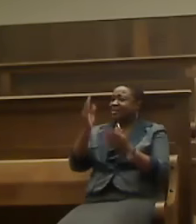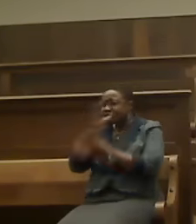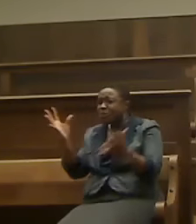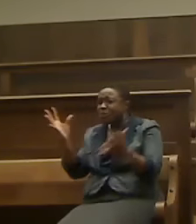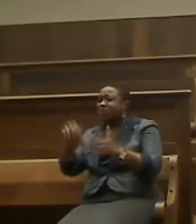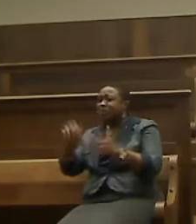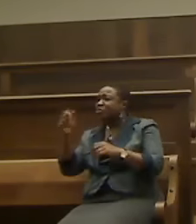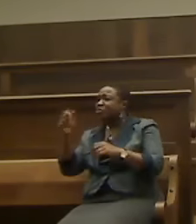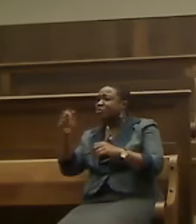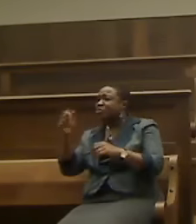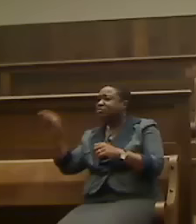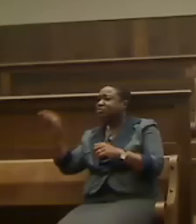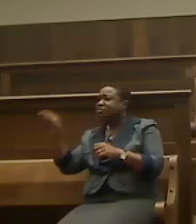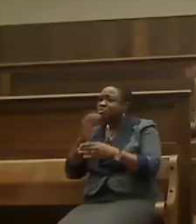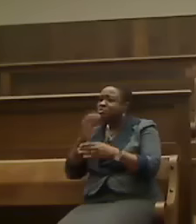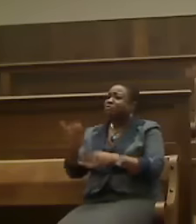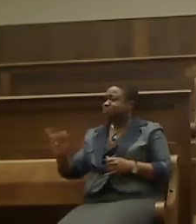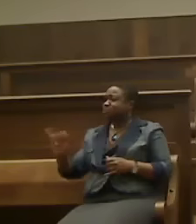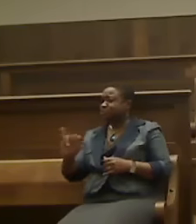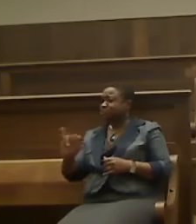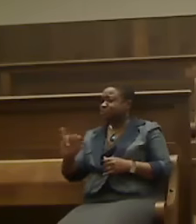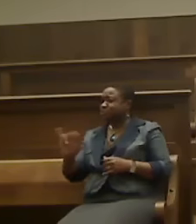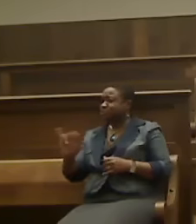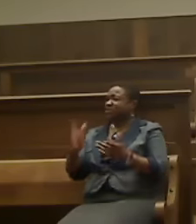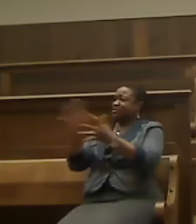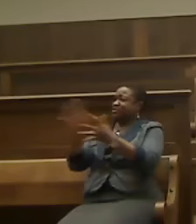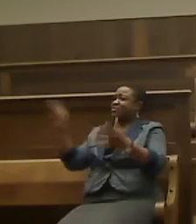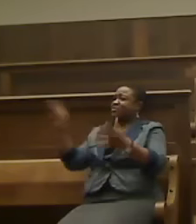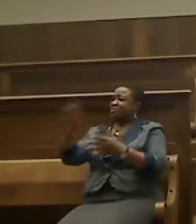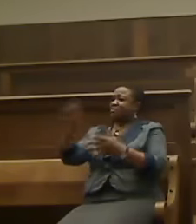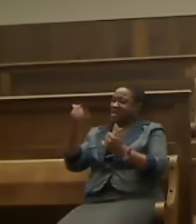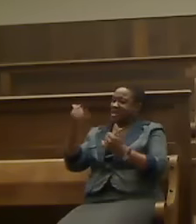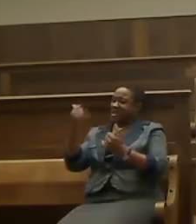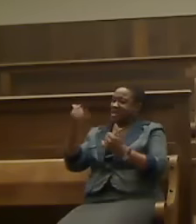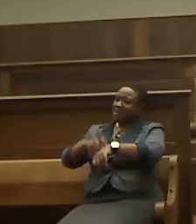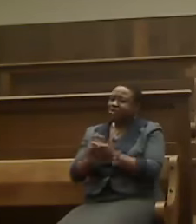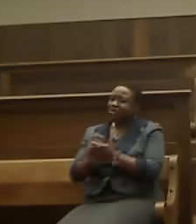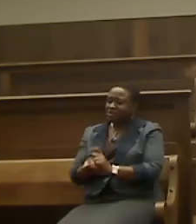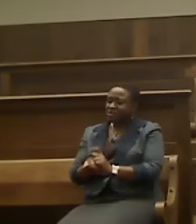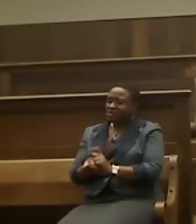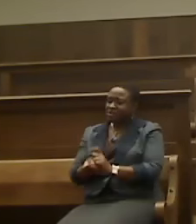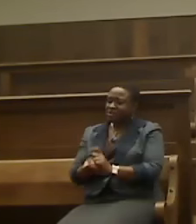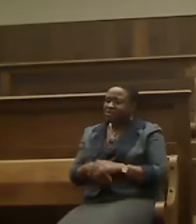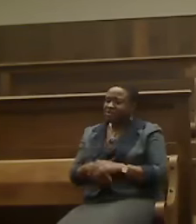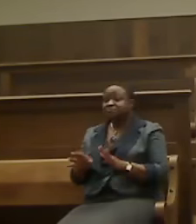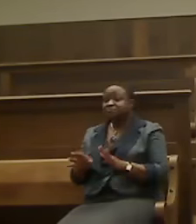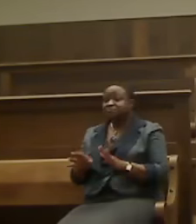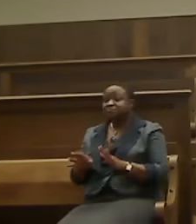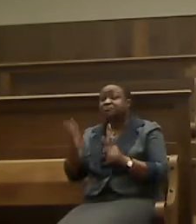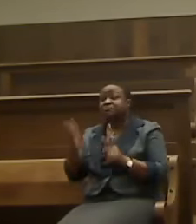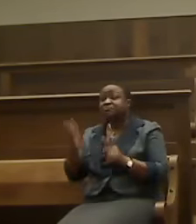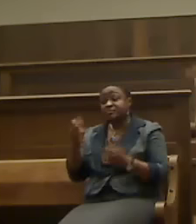of the food industry that it's time. However, it's also the